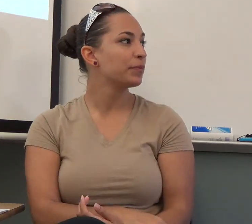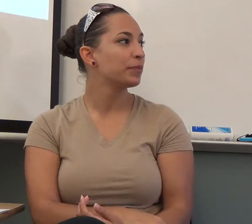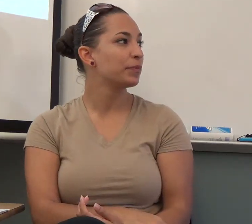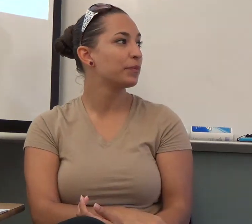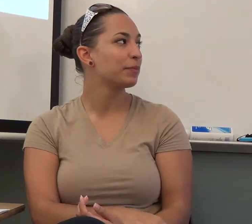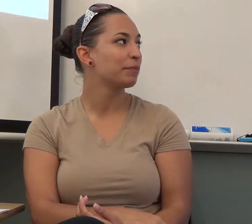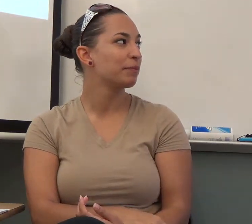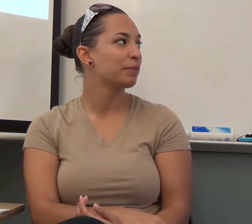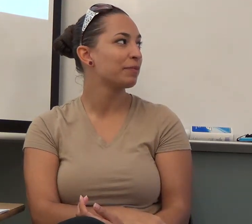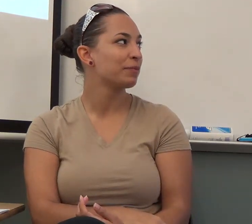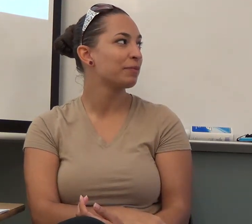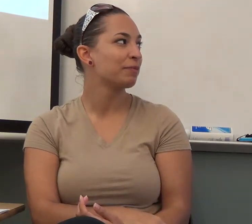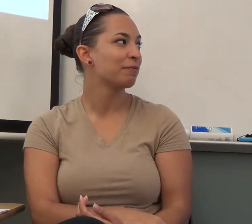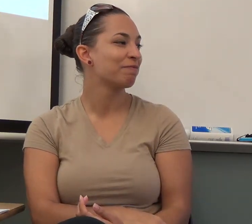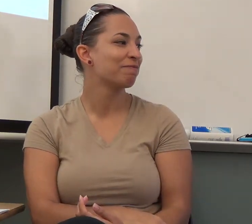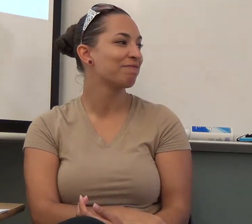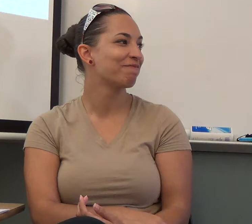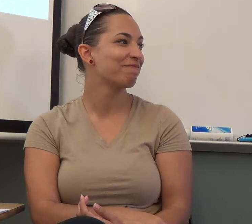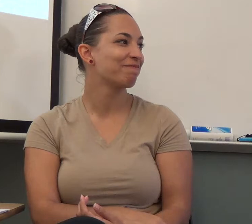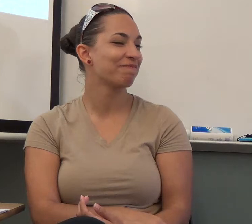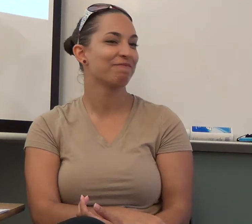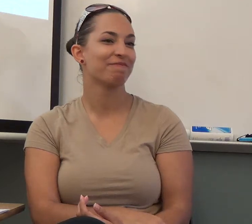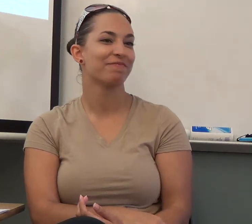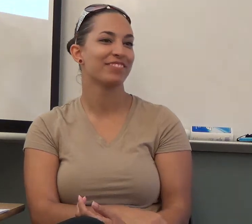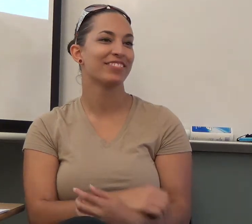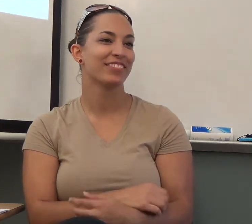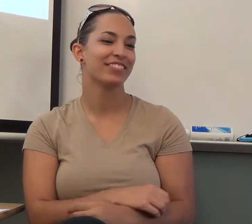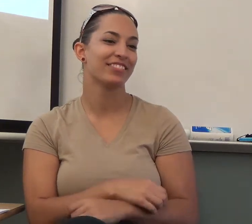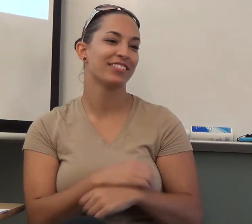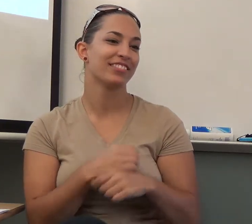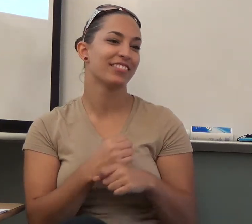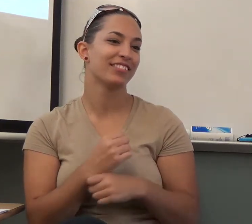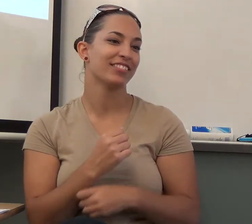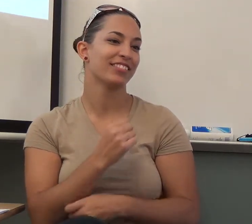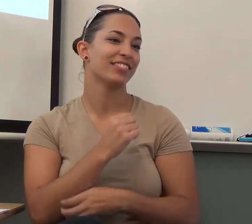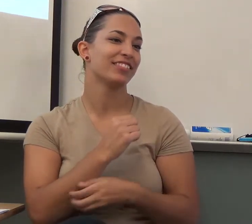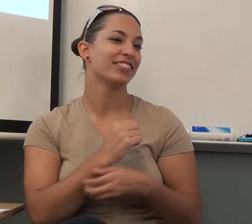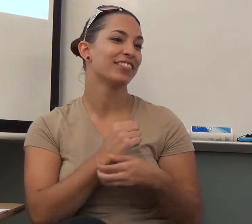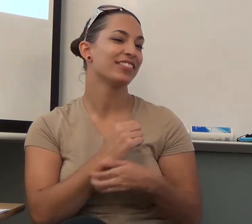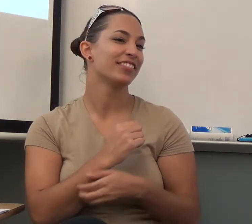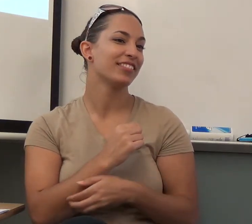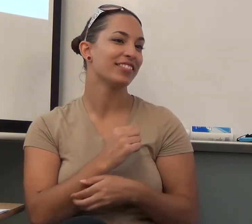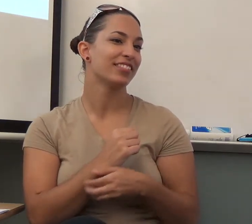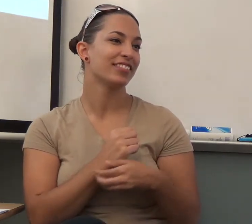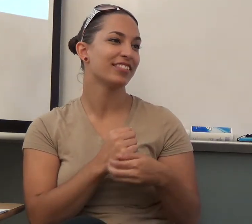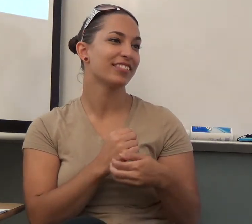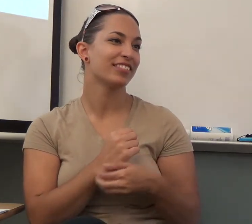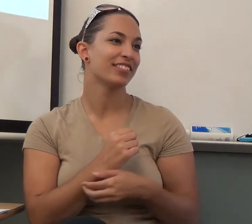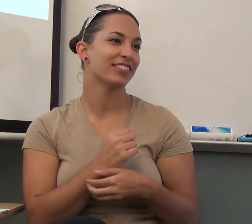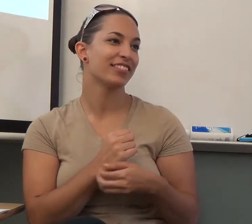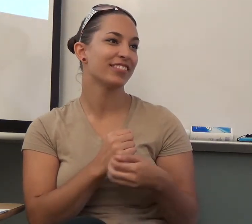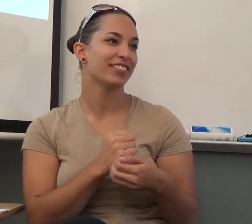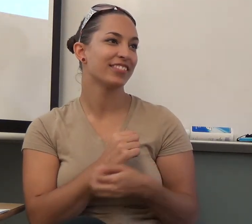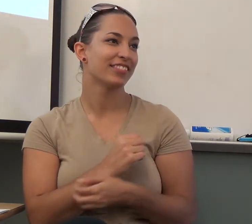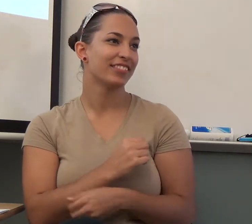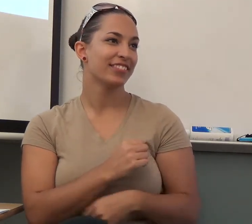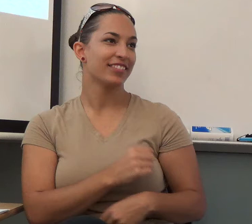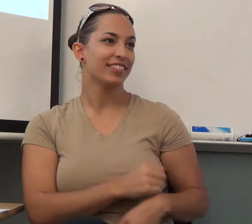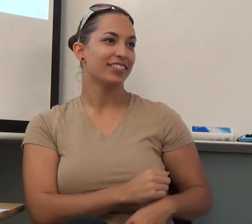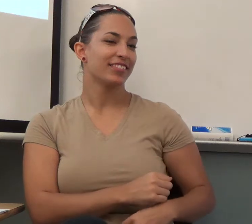Well, that's why. That's why you have all this extra work now. Because you gave me those horrible evaluations. No, everybody did good. I'm teasing you. I'm teasing you. Pass